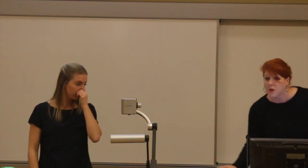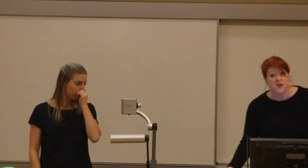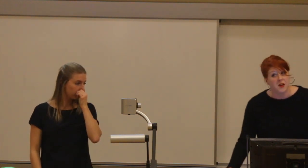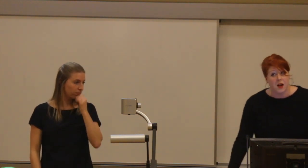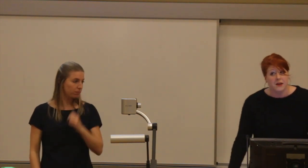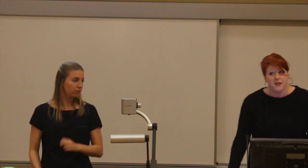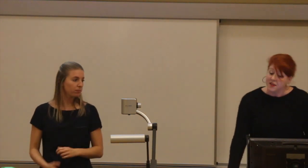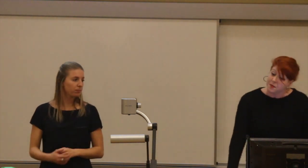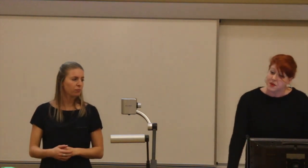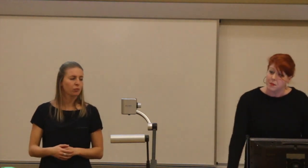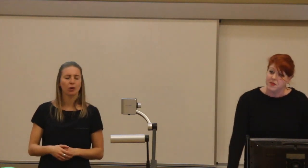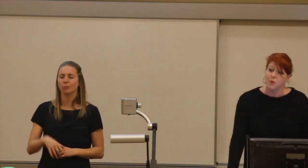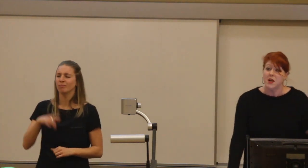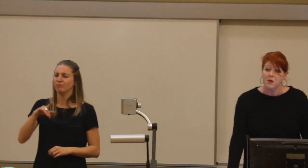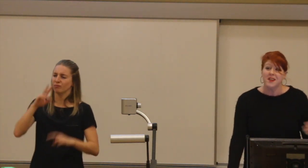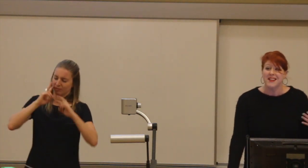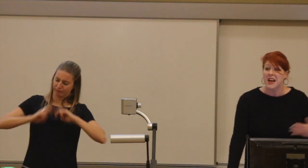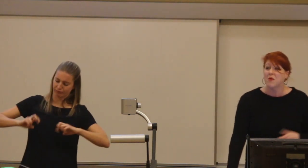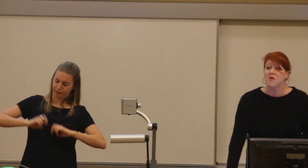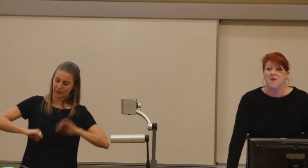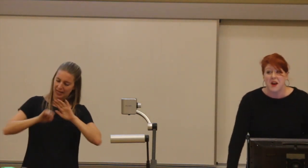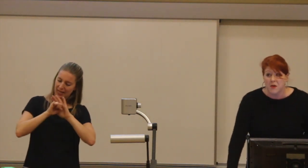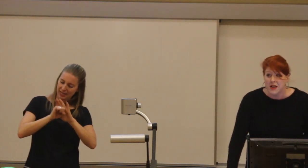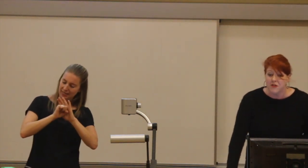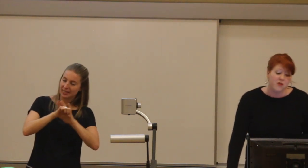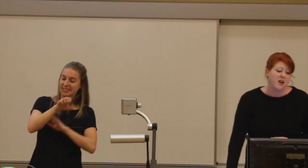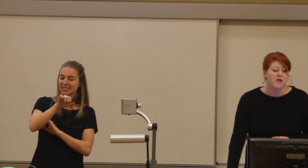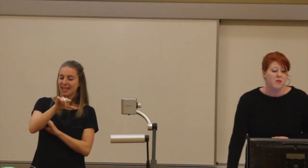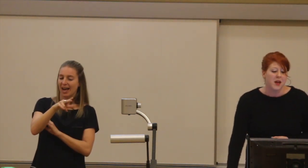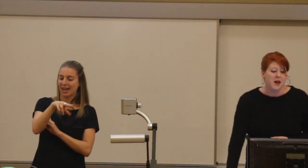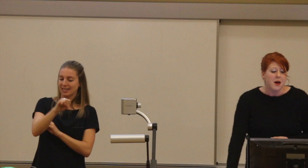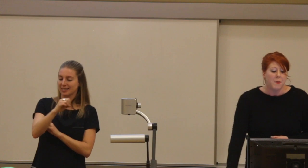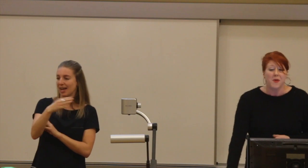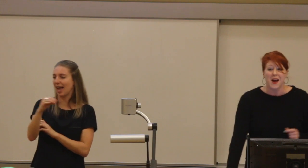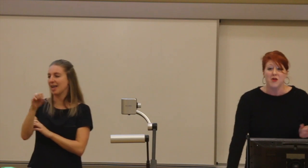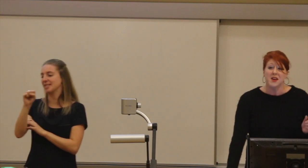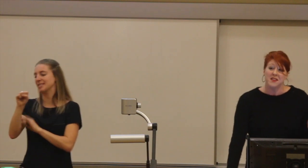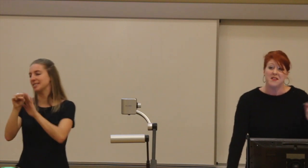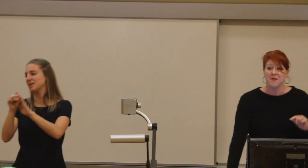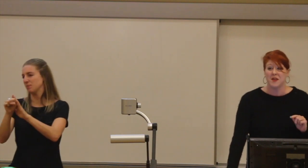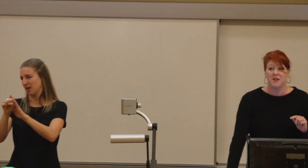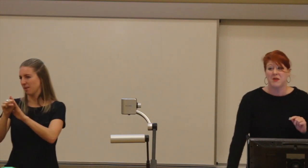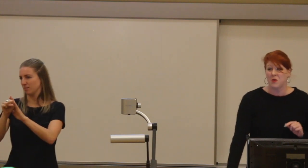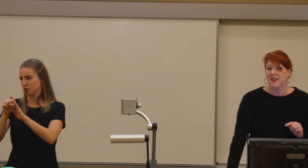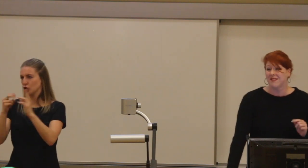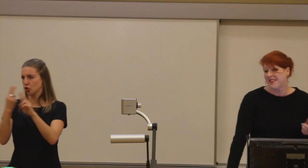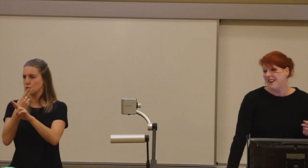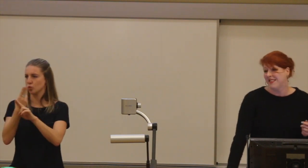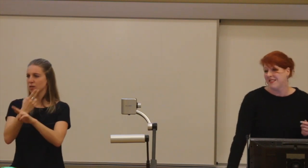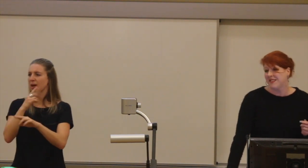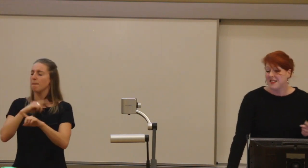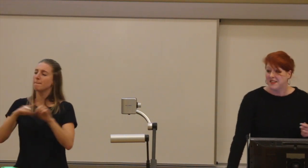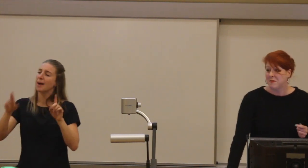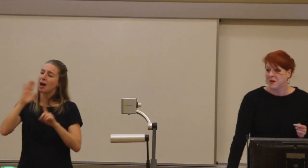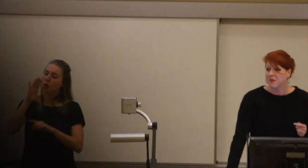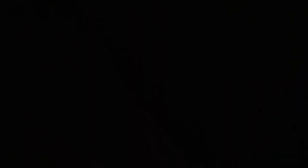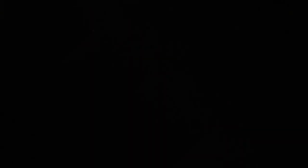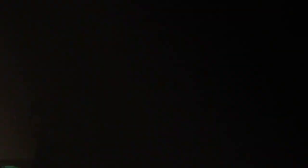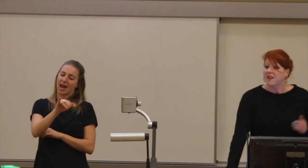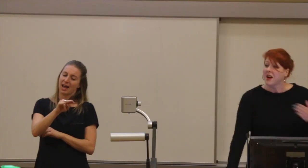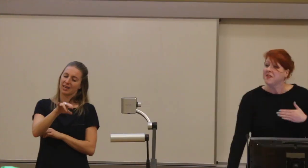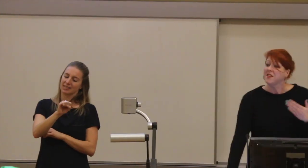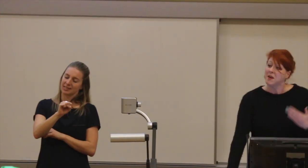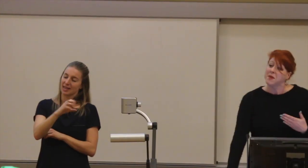Taking a look at those signs and symptoms, and we use that language very interchangeably, but there actually is a difference between signs and